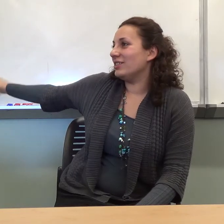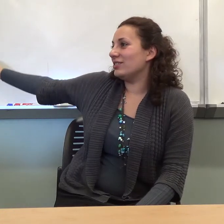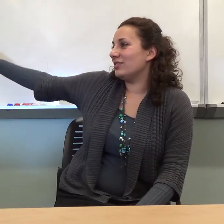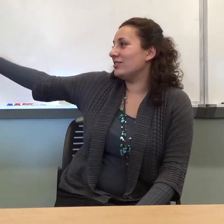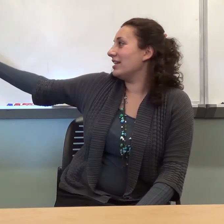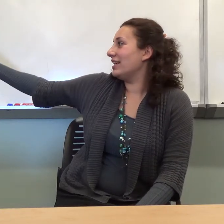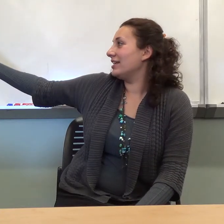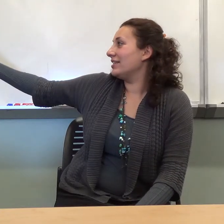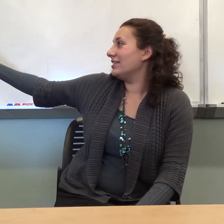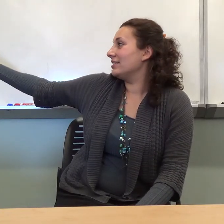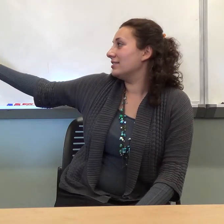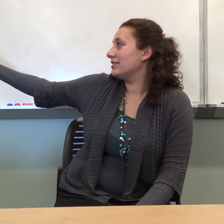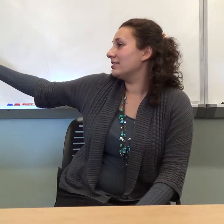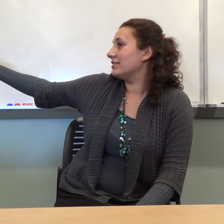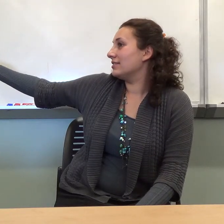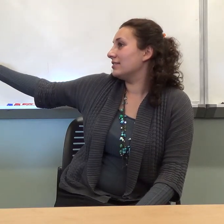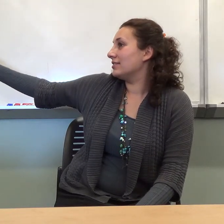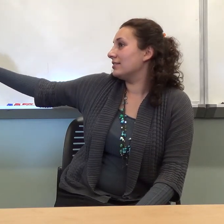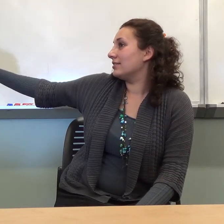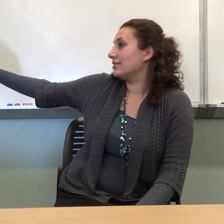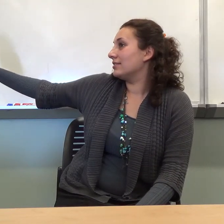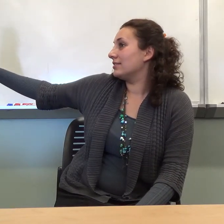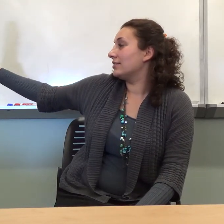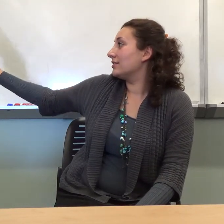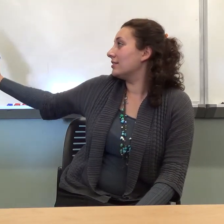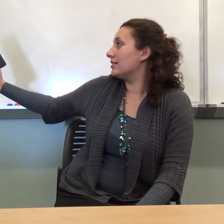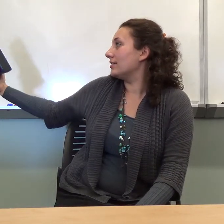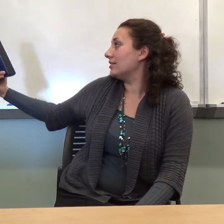There's one right here. Is it clean?